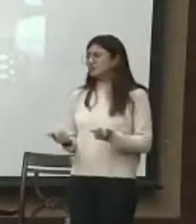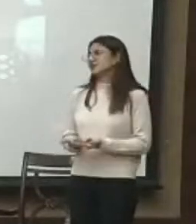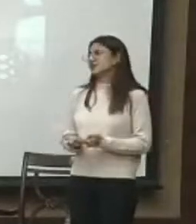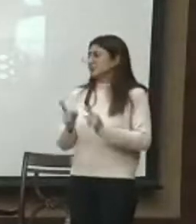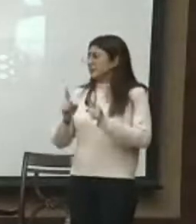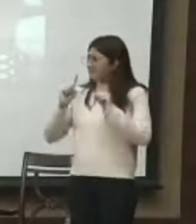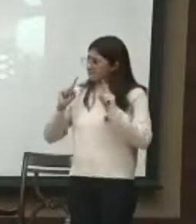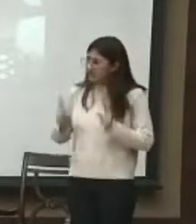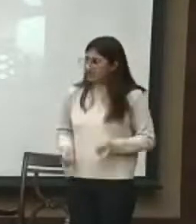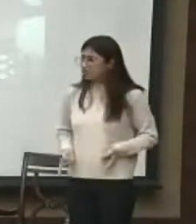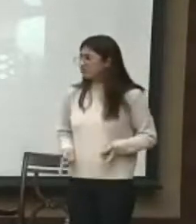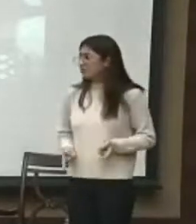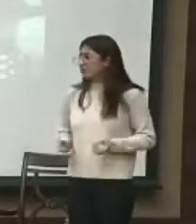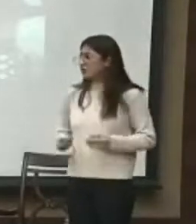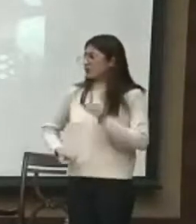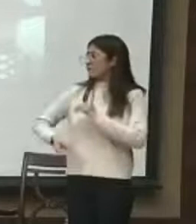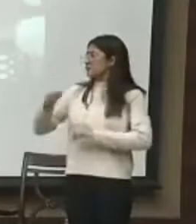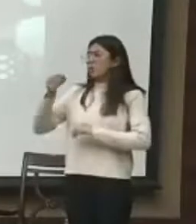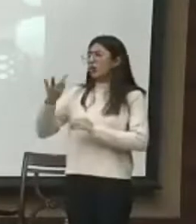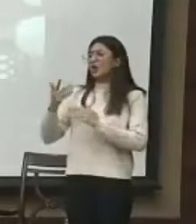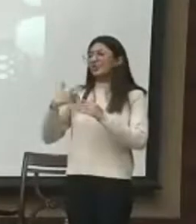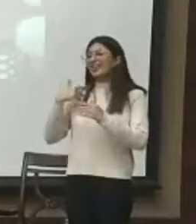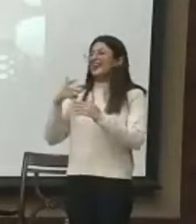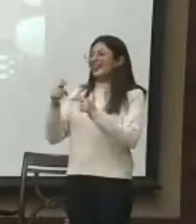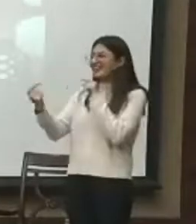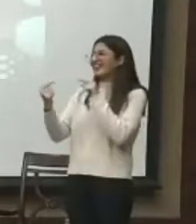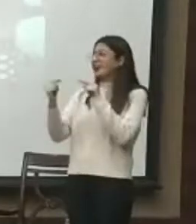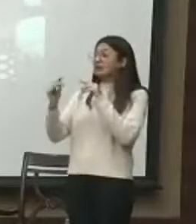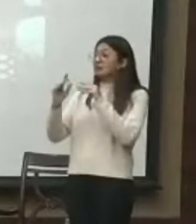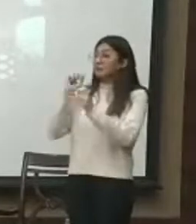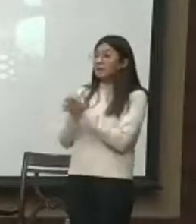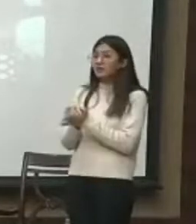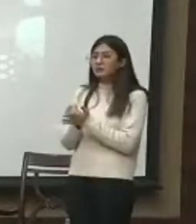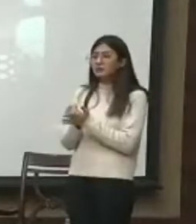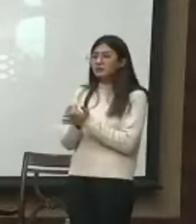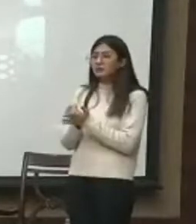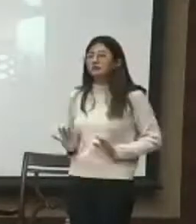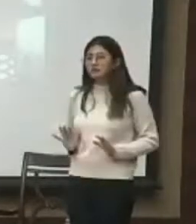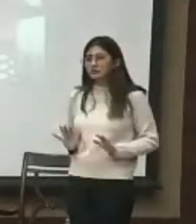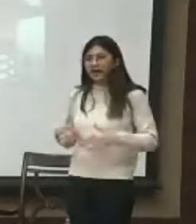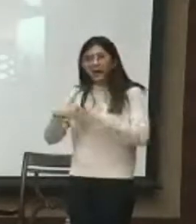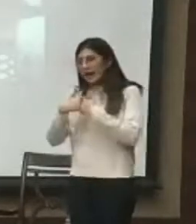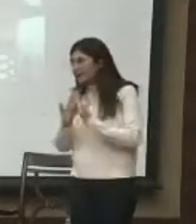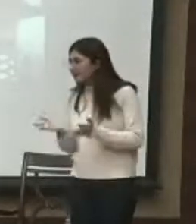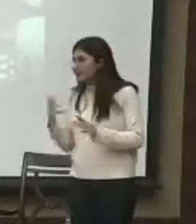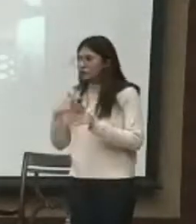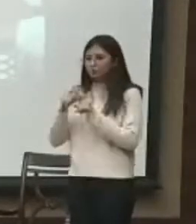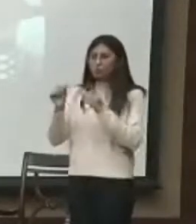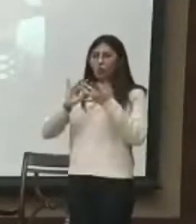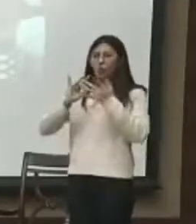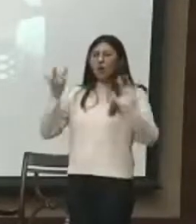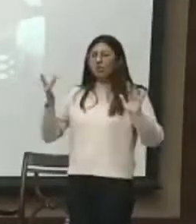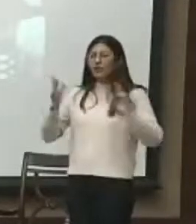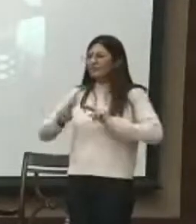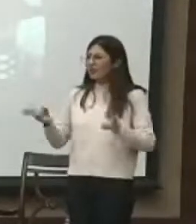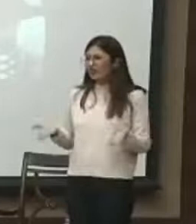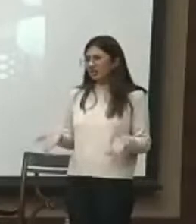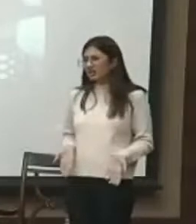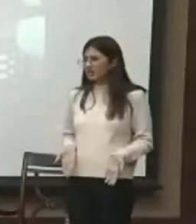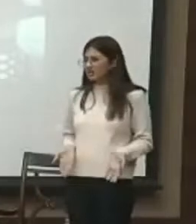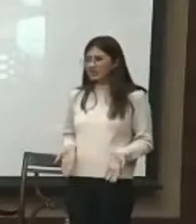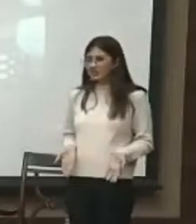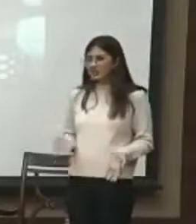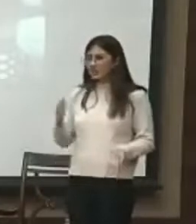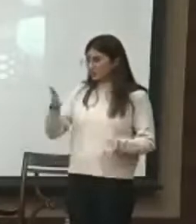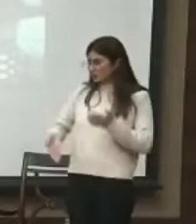needs to be made non-negotiable. I think, everything that we do is digital, everything we want to do.